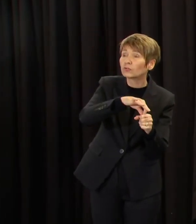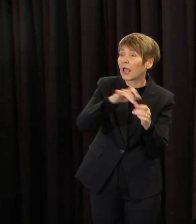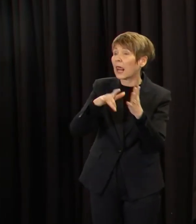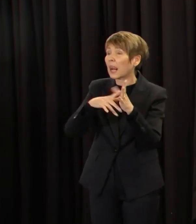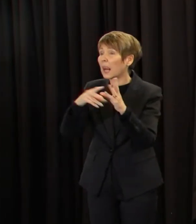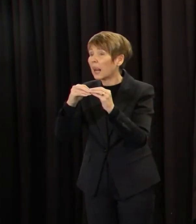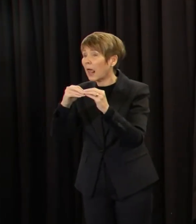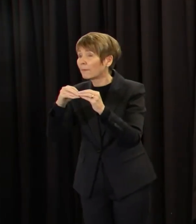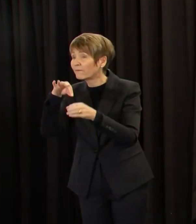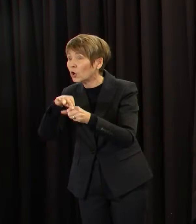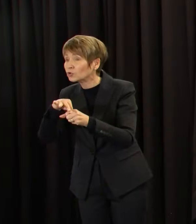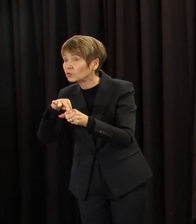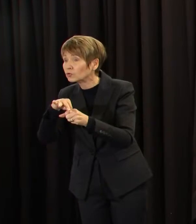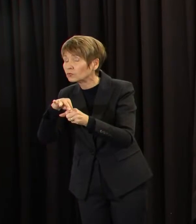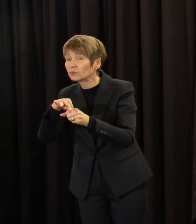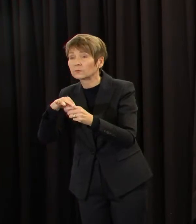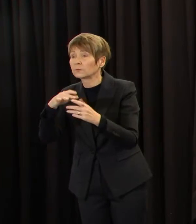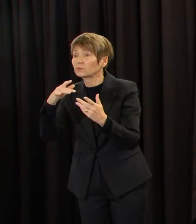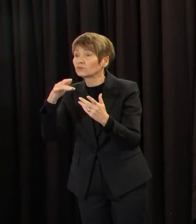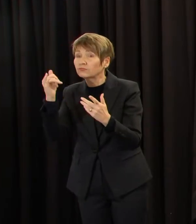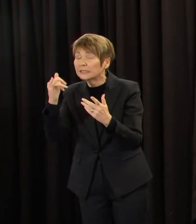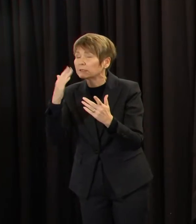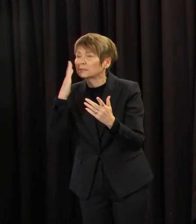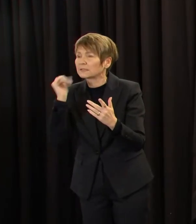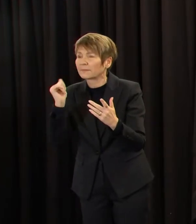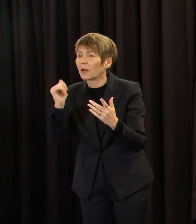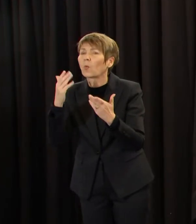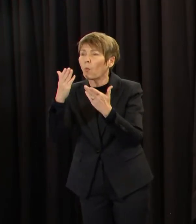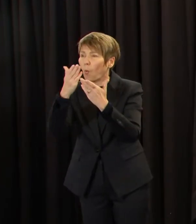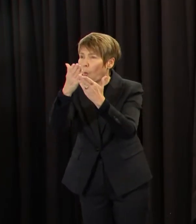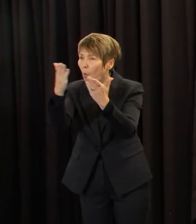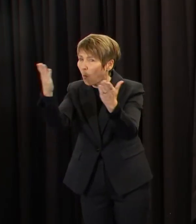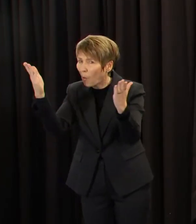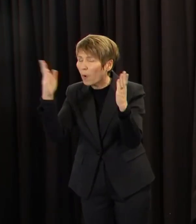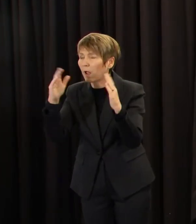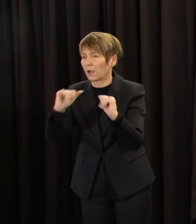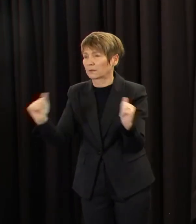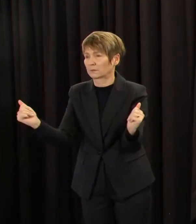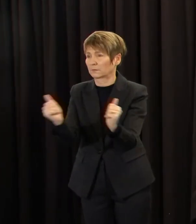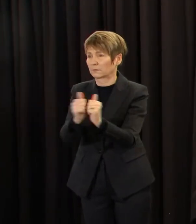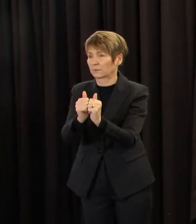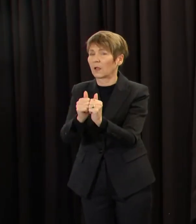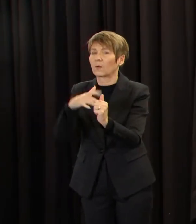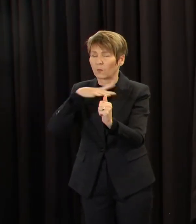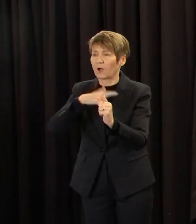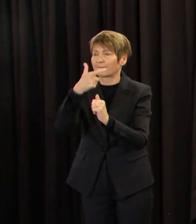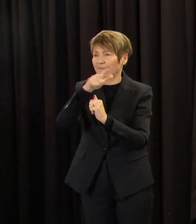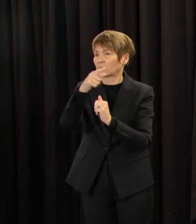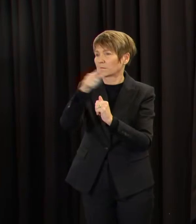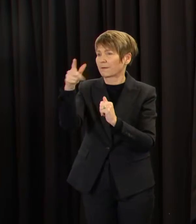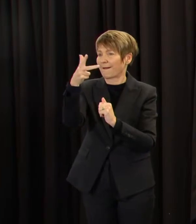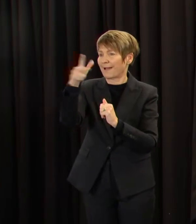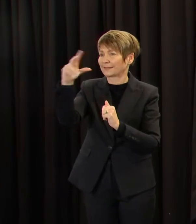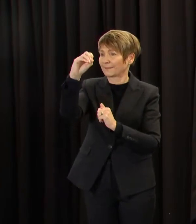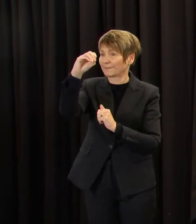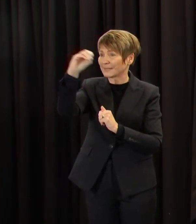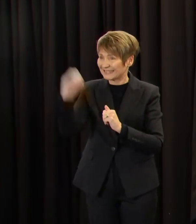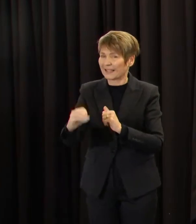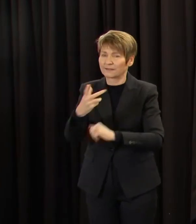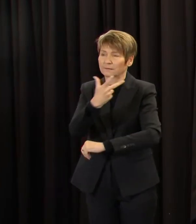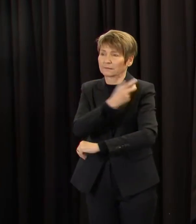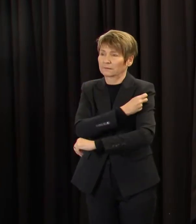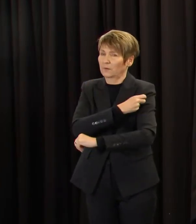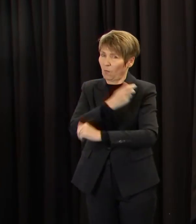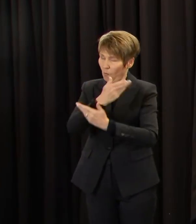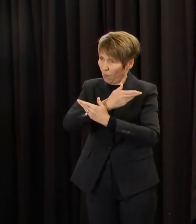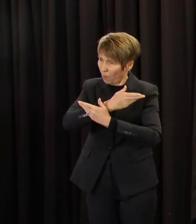many things. We've all signed up to a national plan, and it is a recognition that we do not have enough people vaccinated now in order to open